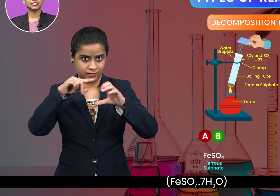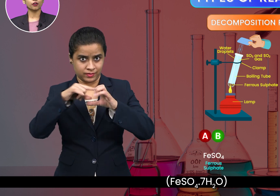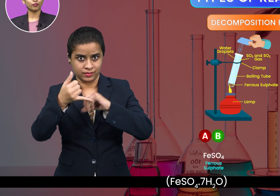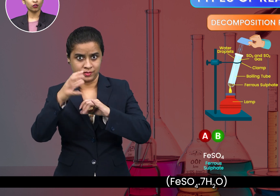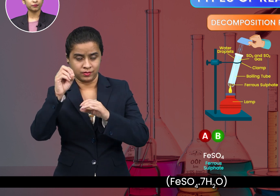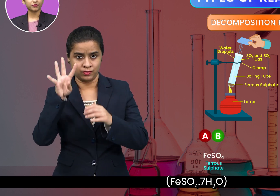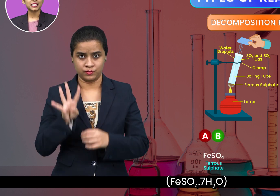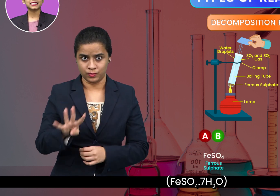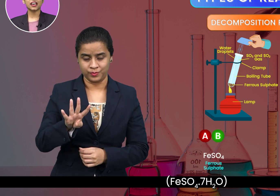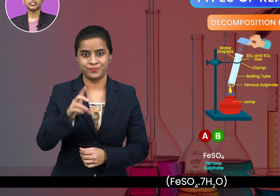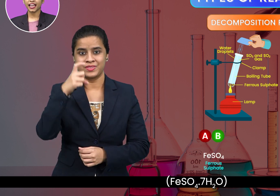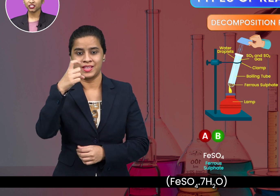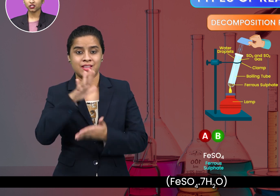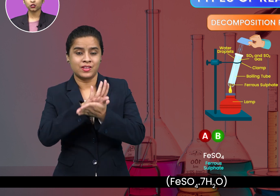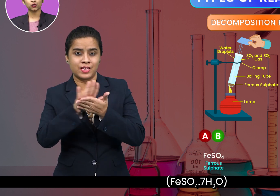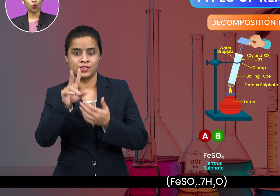FeSO4